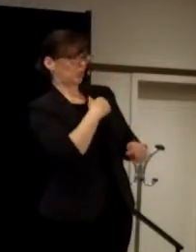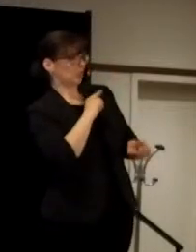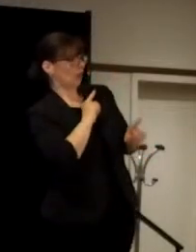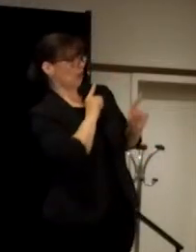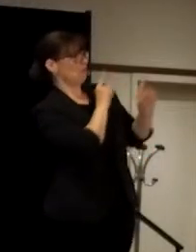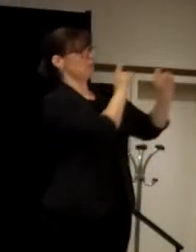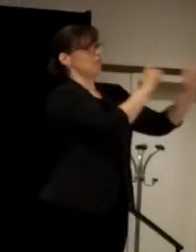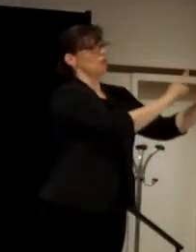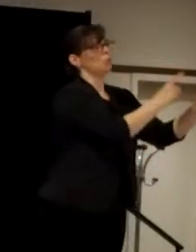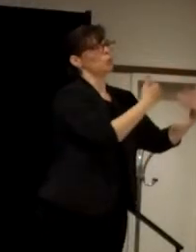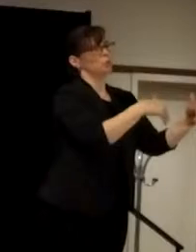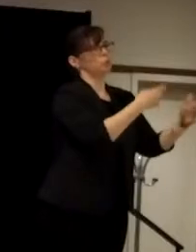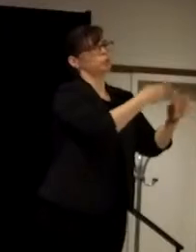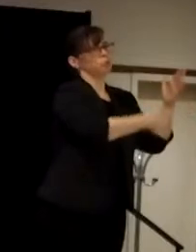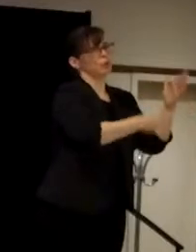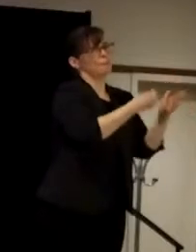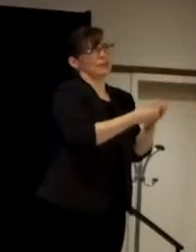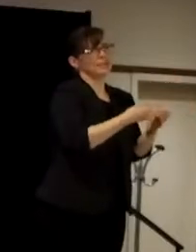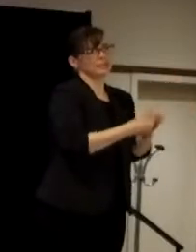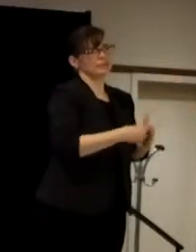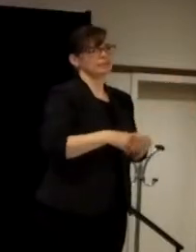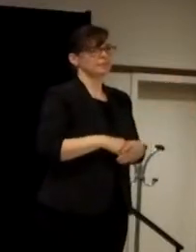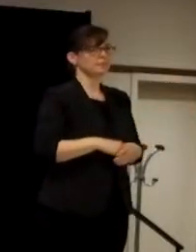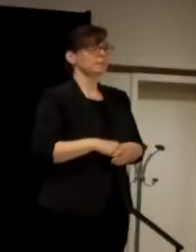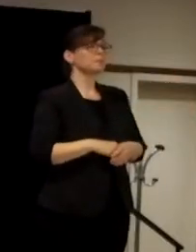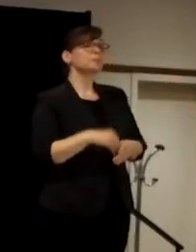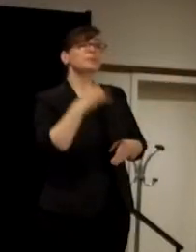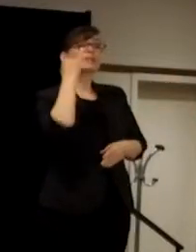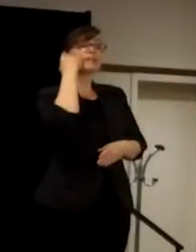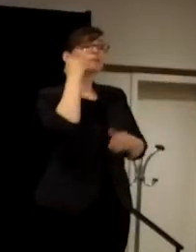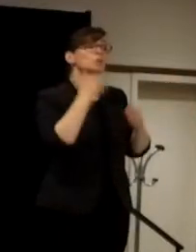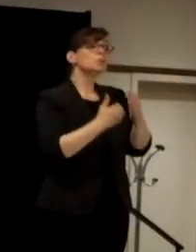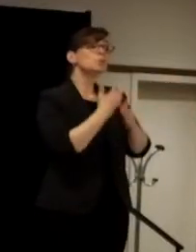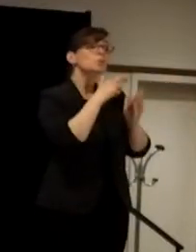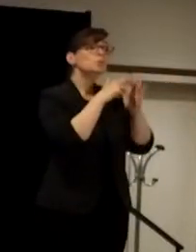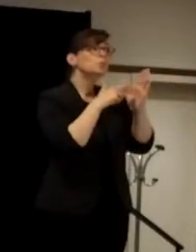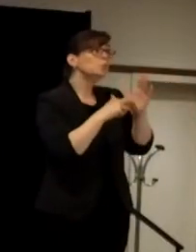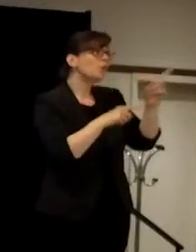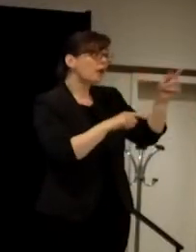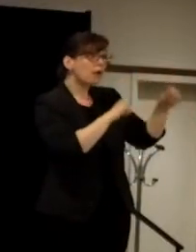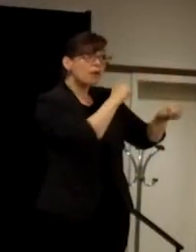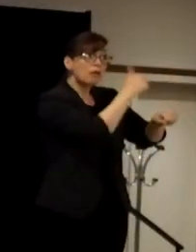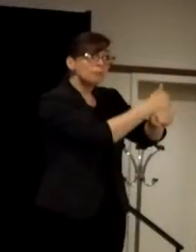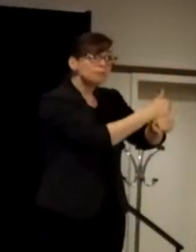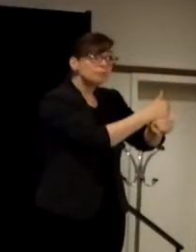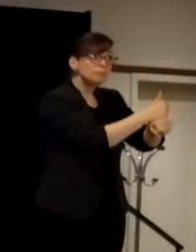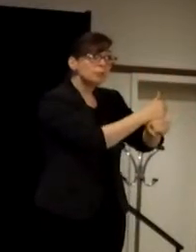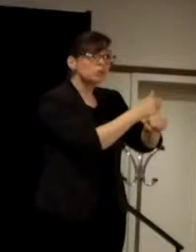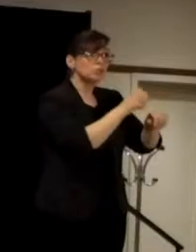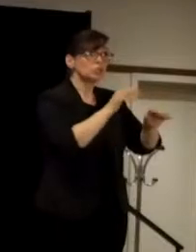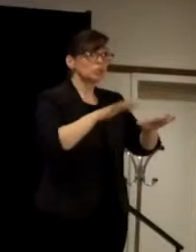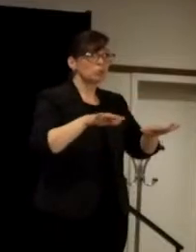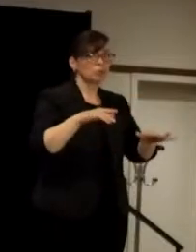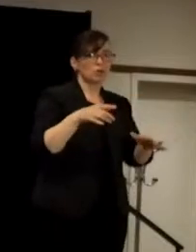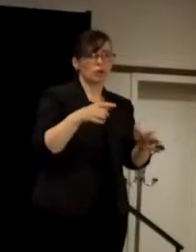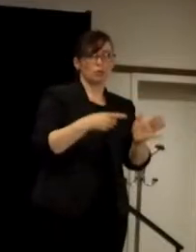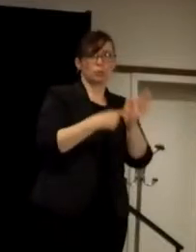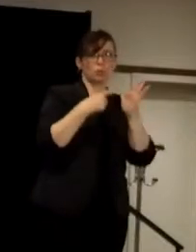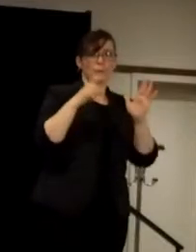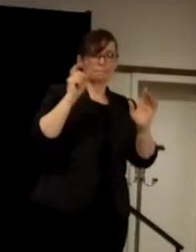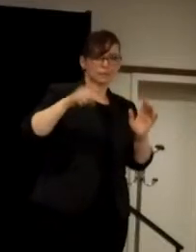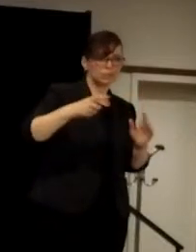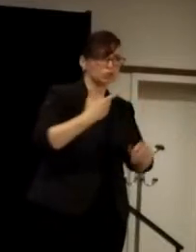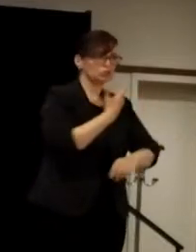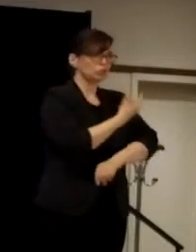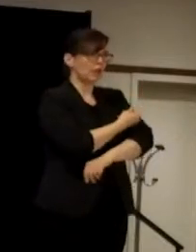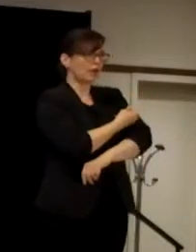But if the new rule that they have triggers 4,000 or 5,000 other kids, now they're saying, all right, I'll go get it